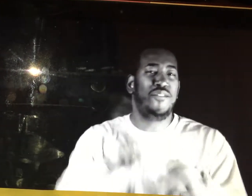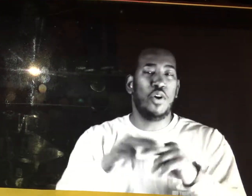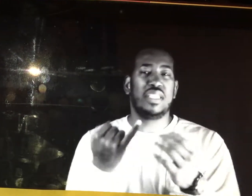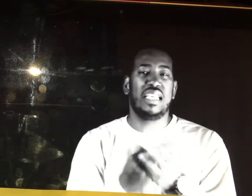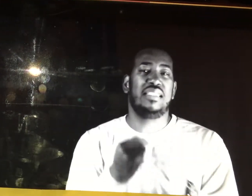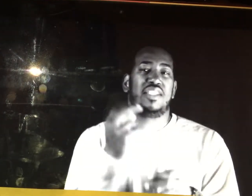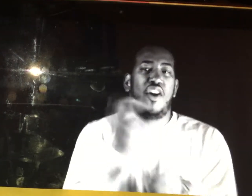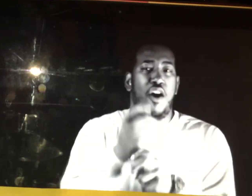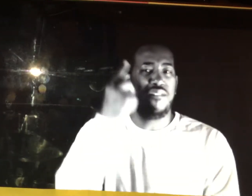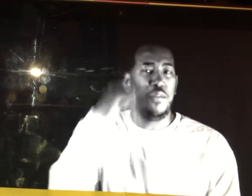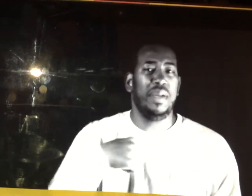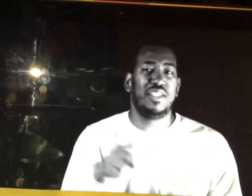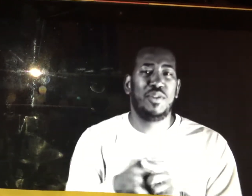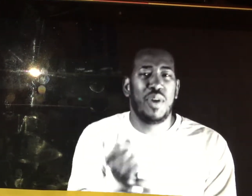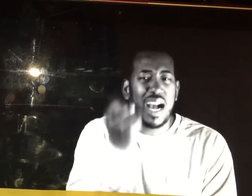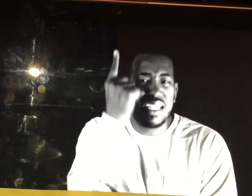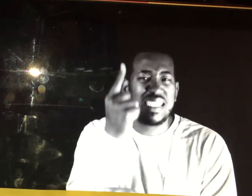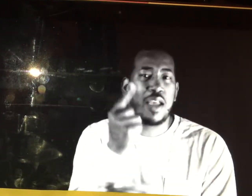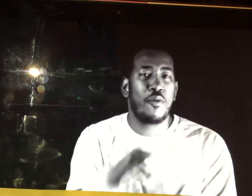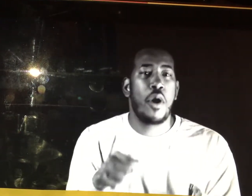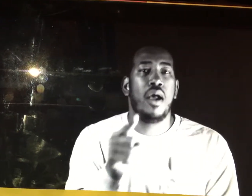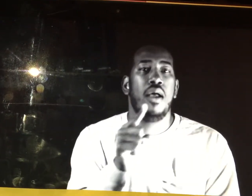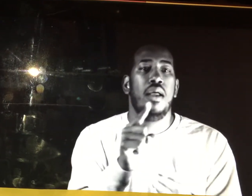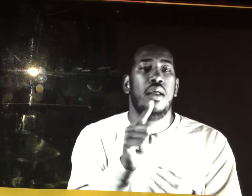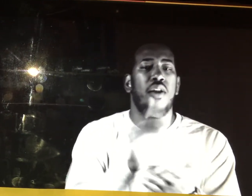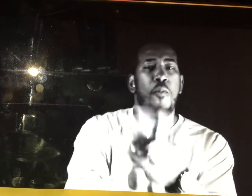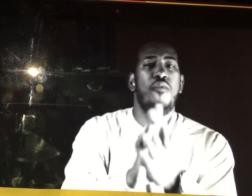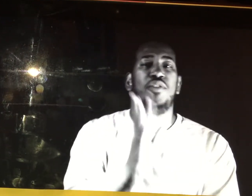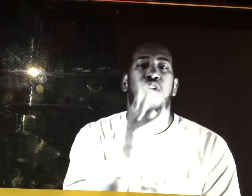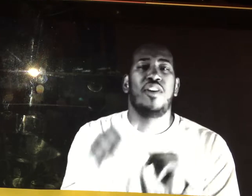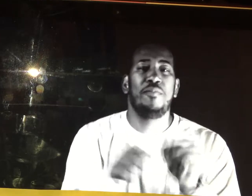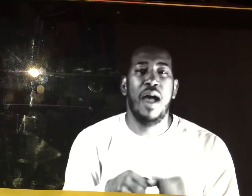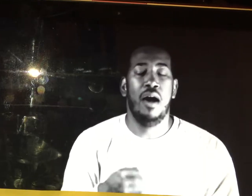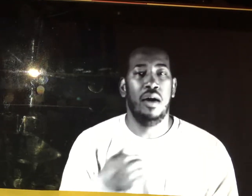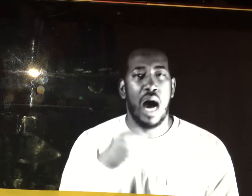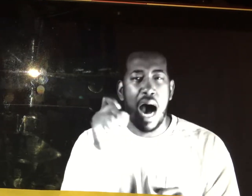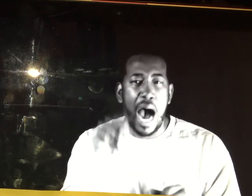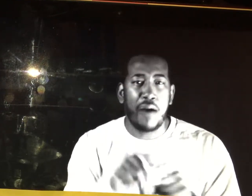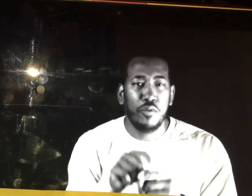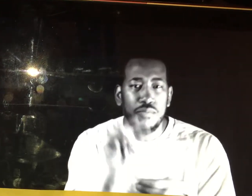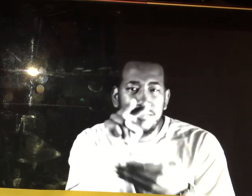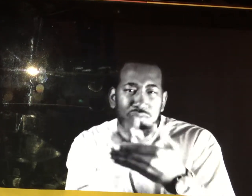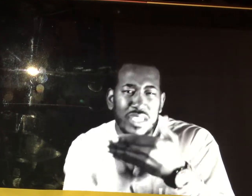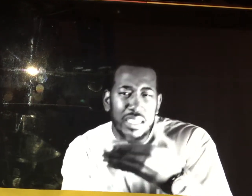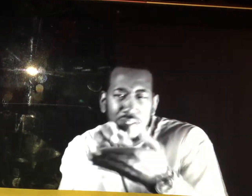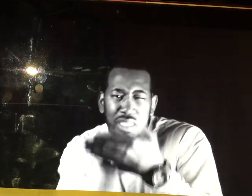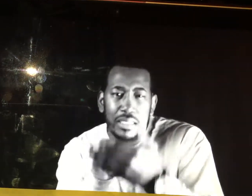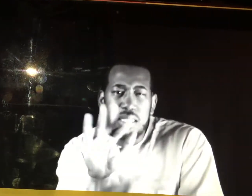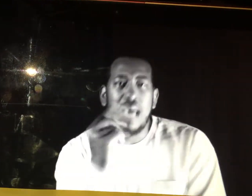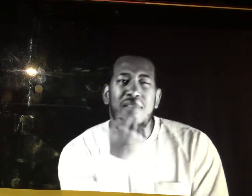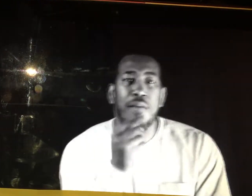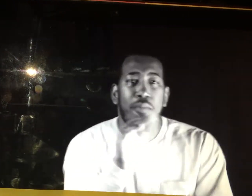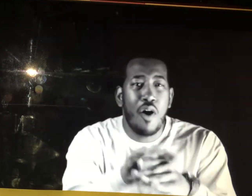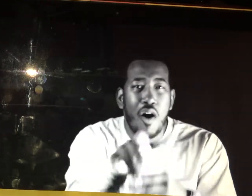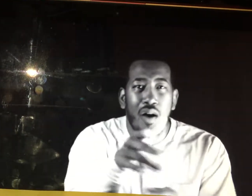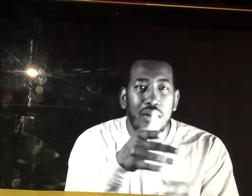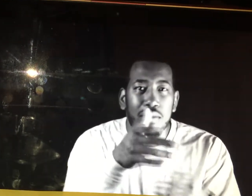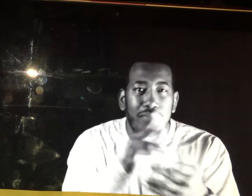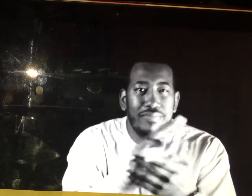understand there was no captions ever on the movie, so it was hard for me to understand what was really going on. I had to try and read